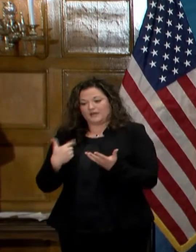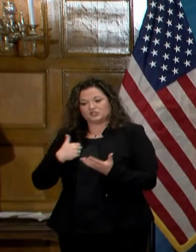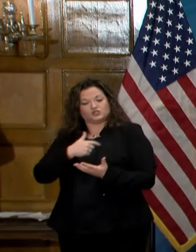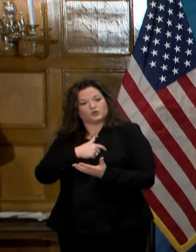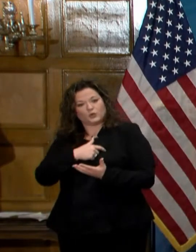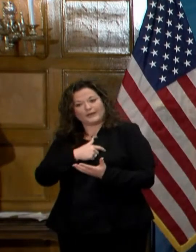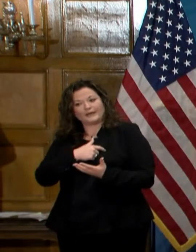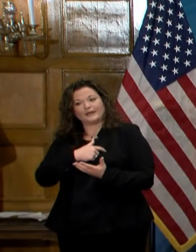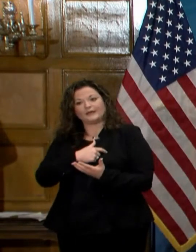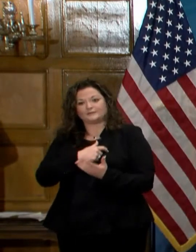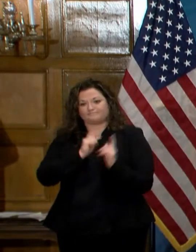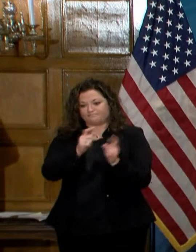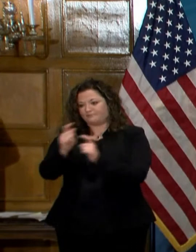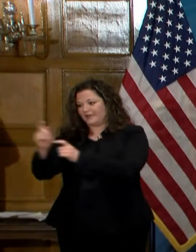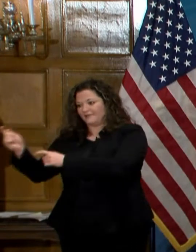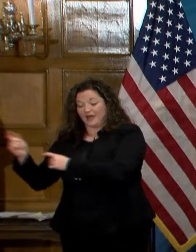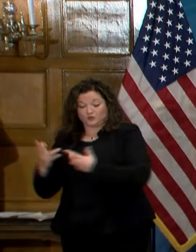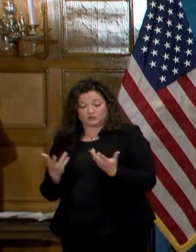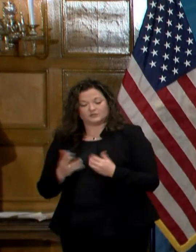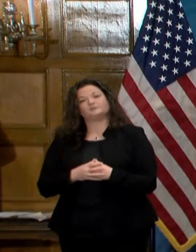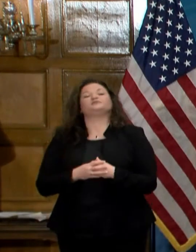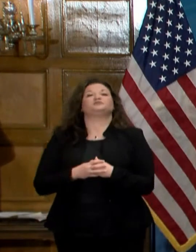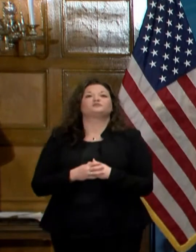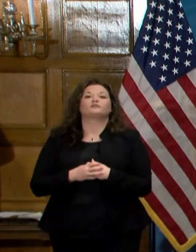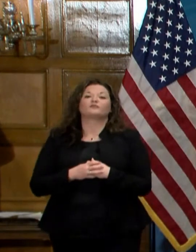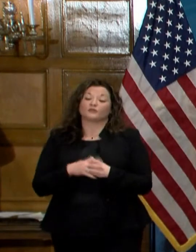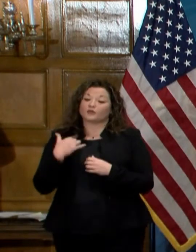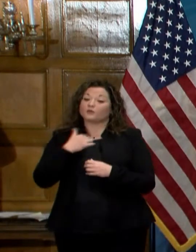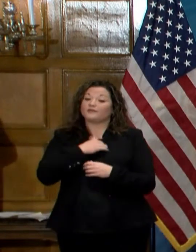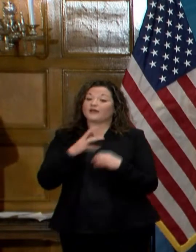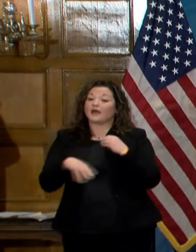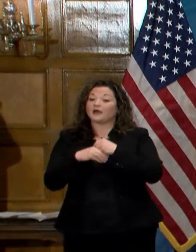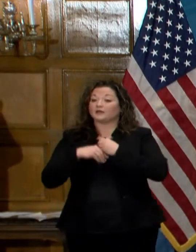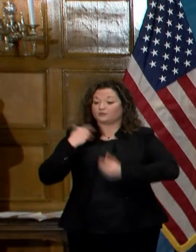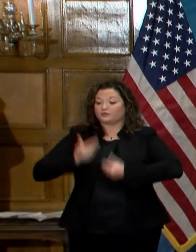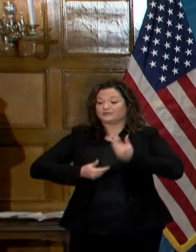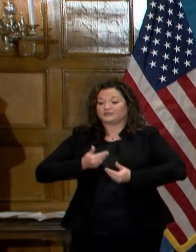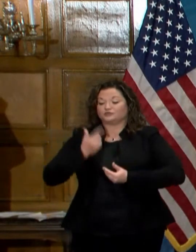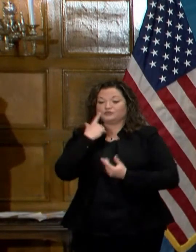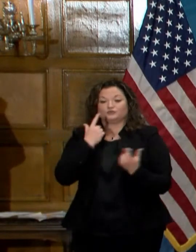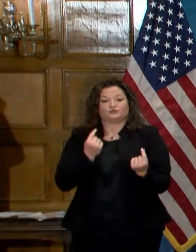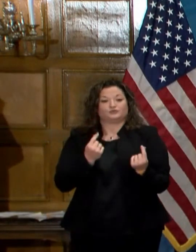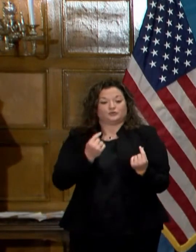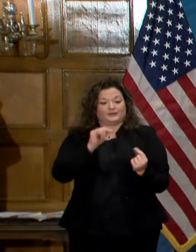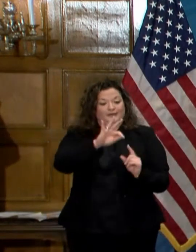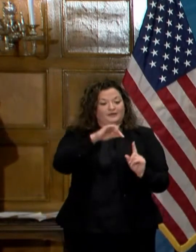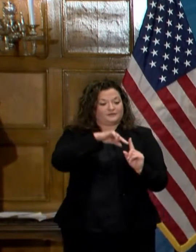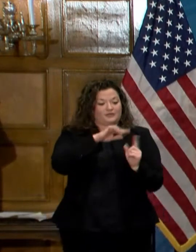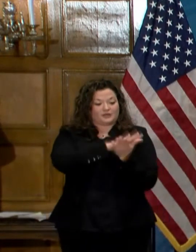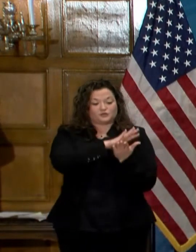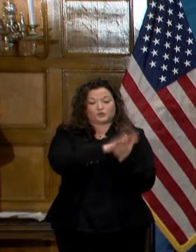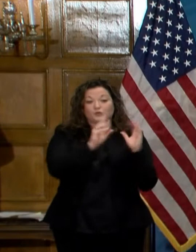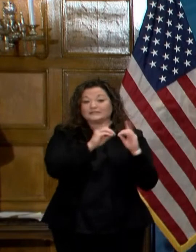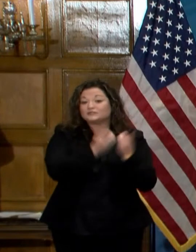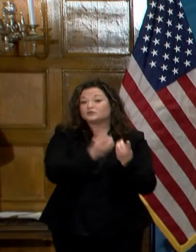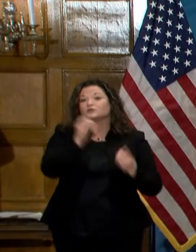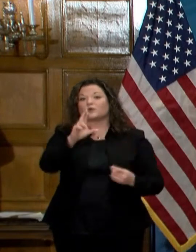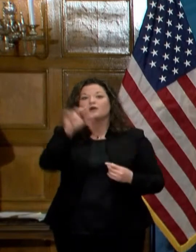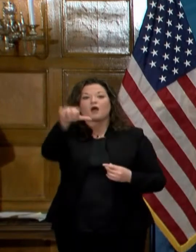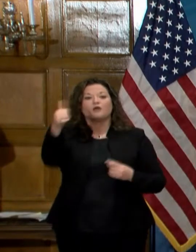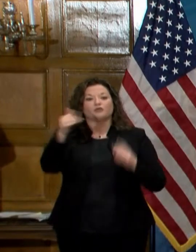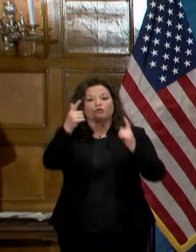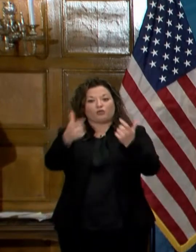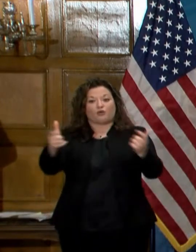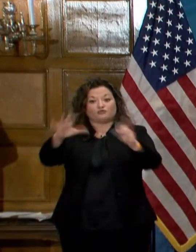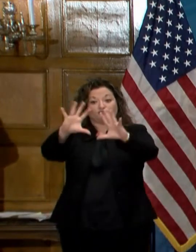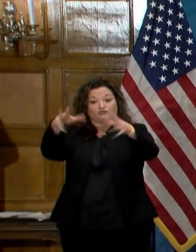are dispersing. We've also built in procedures where if a school district or some other large body wants